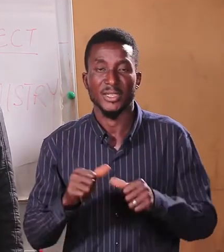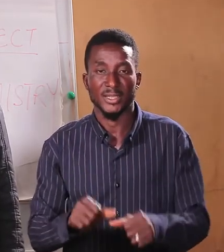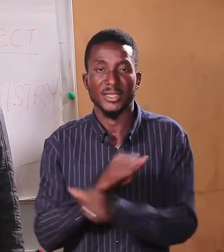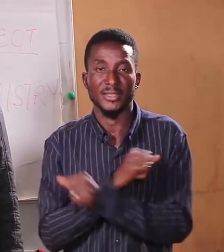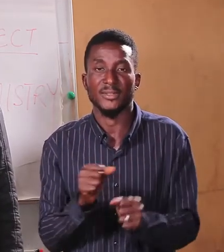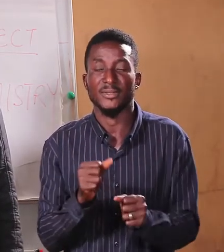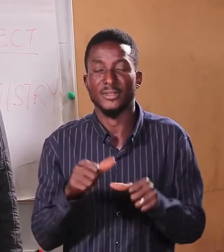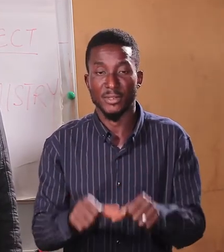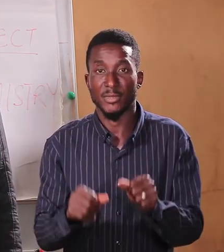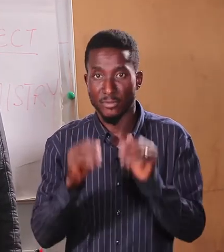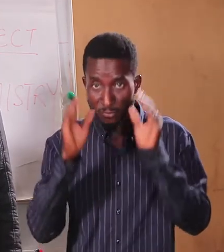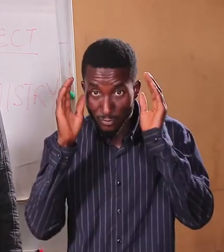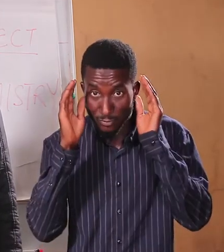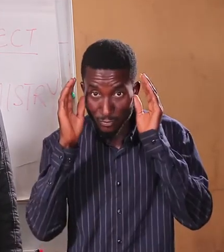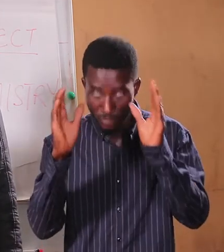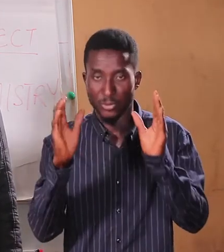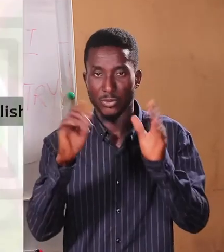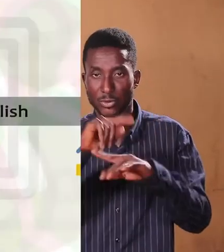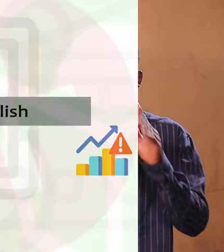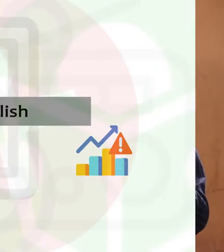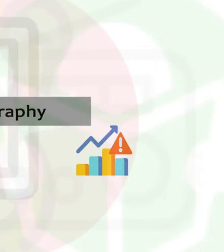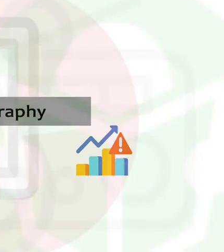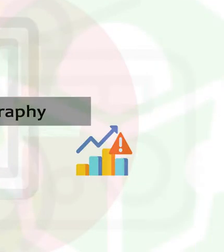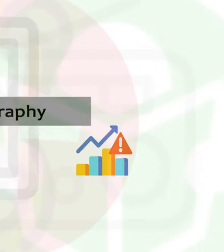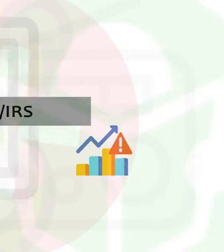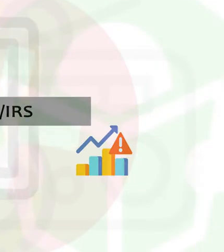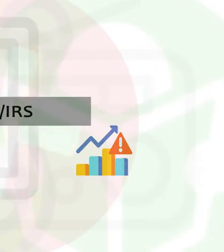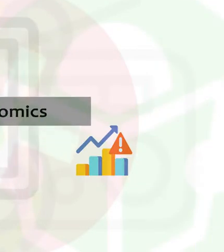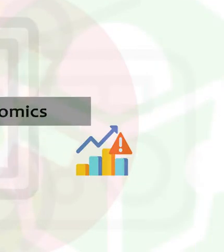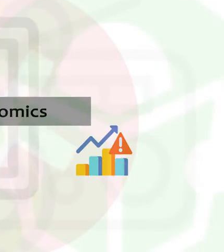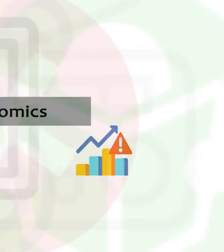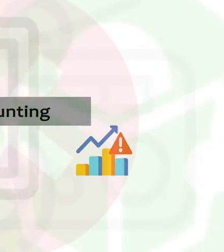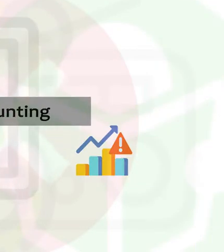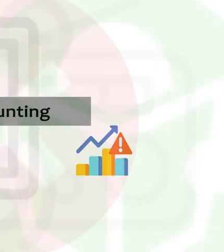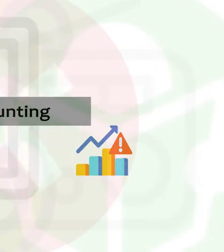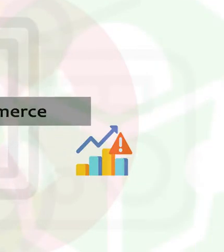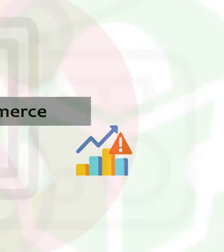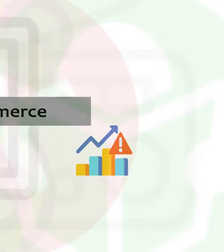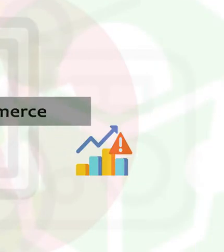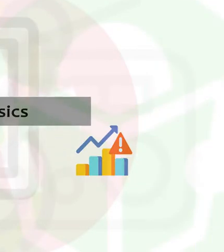and remain focused while you learn. Thank you.